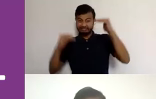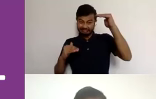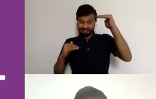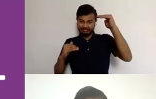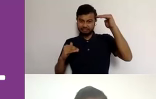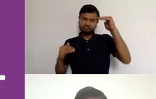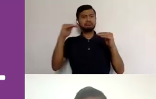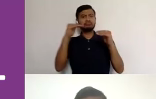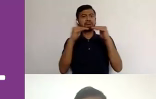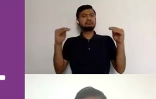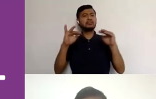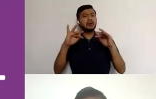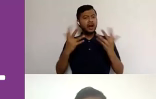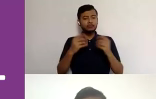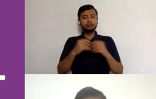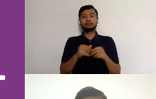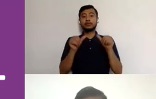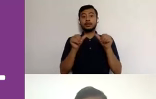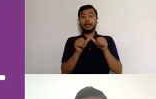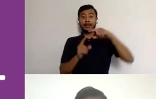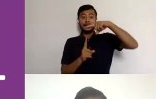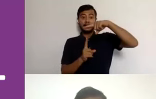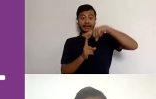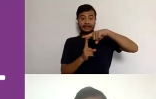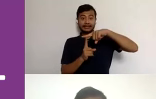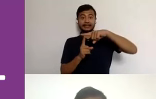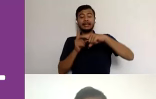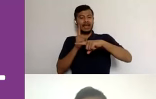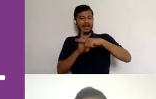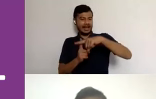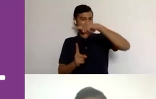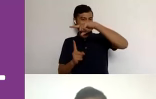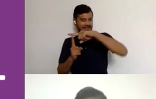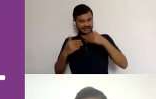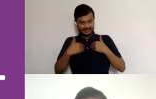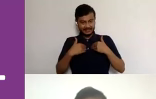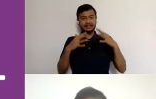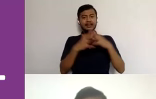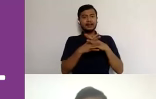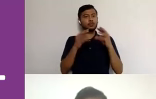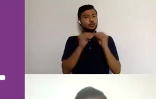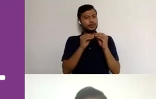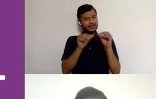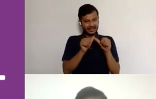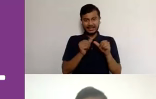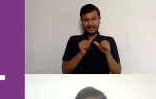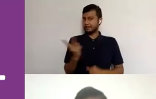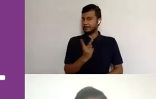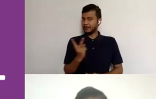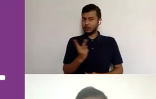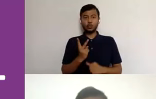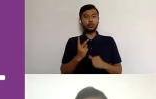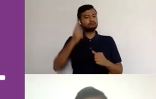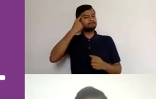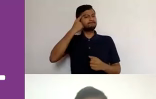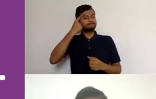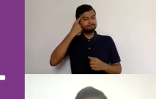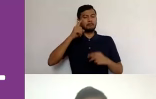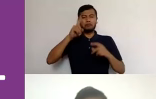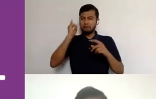alliance that there is a corporate citizen aspect of everything that we do. Something that both